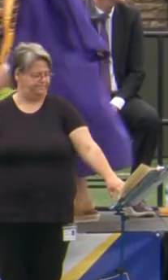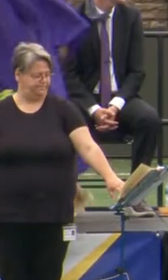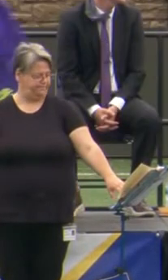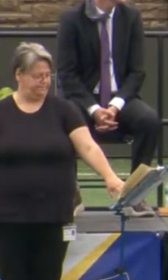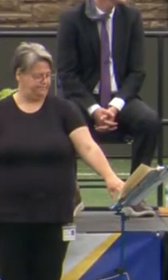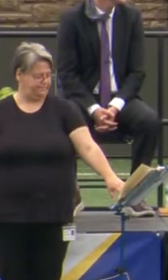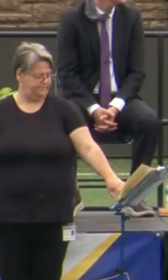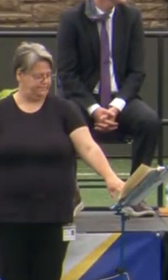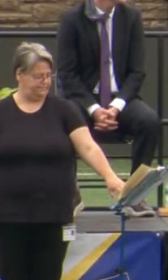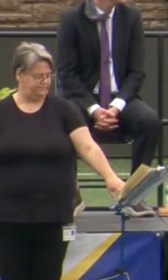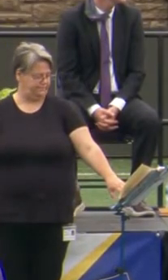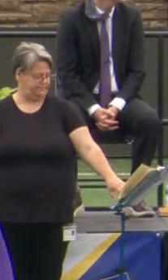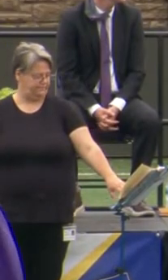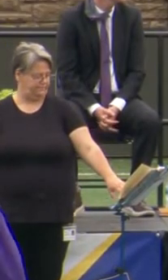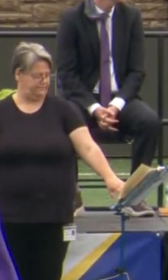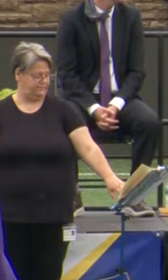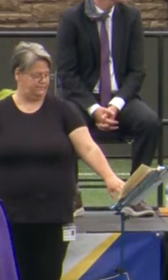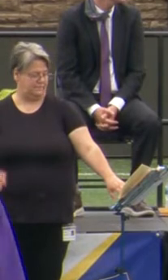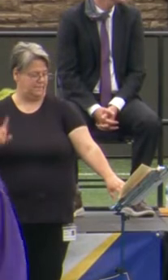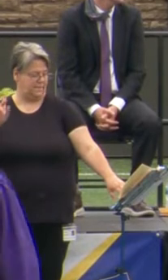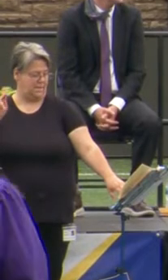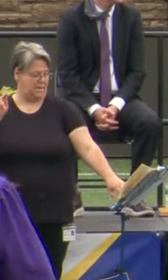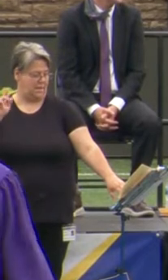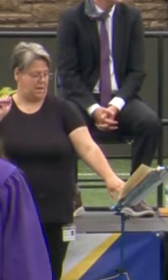Karime Ruiz.